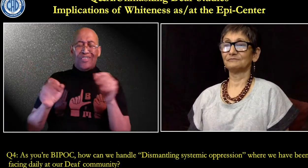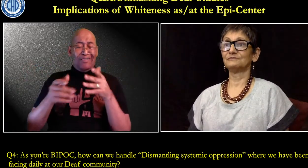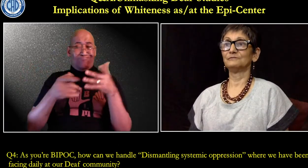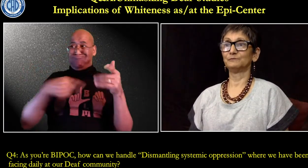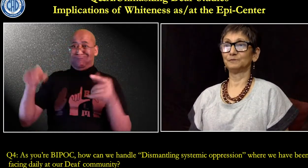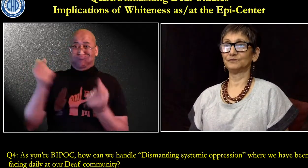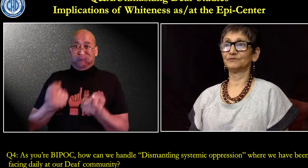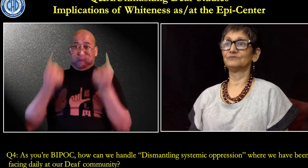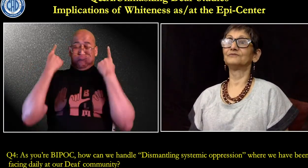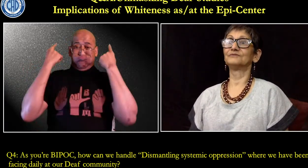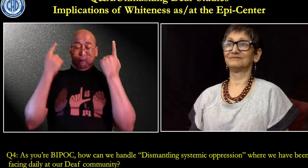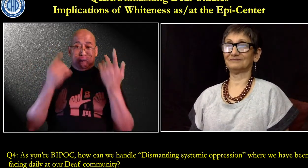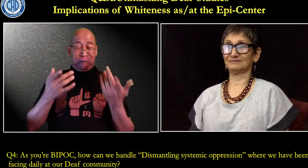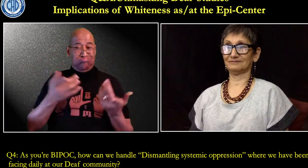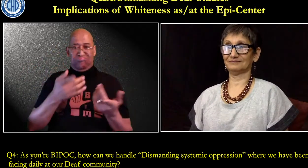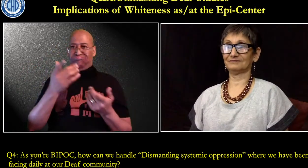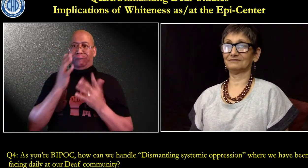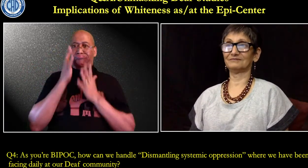with the languages,